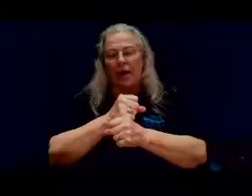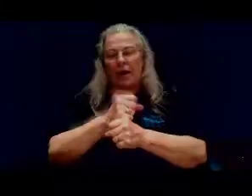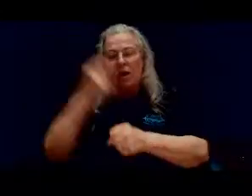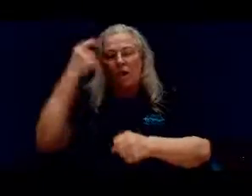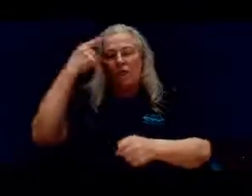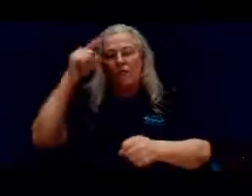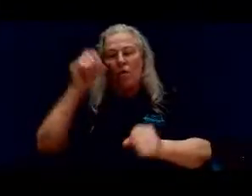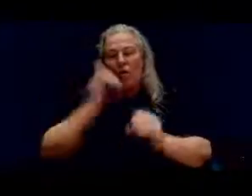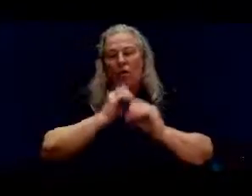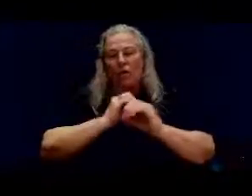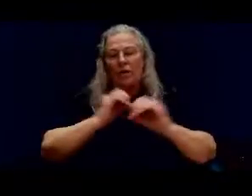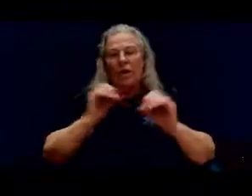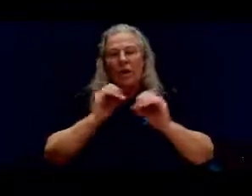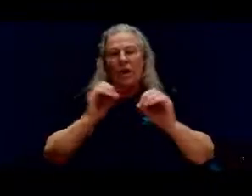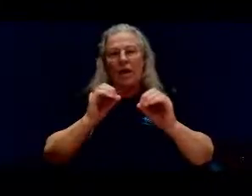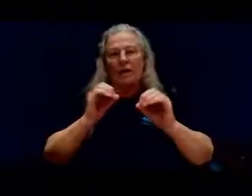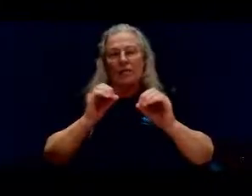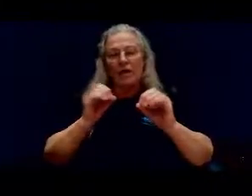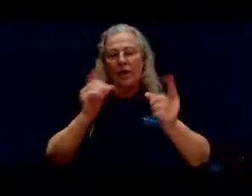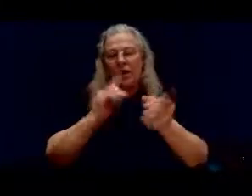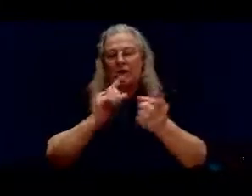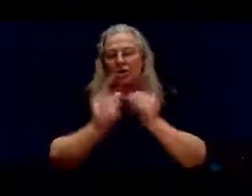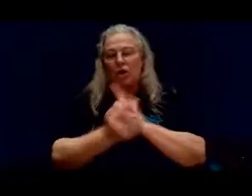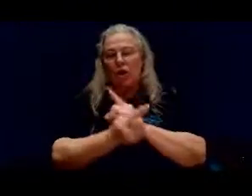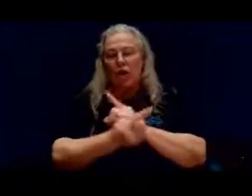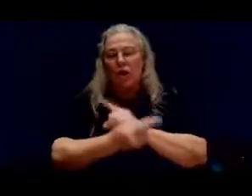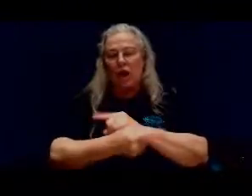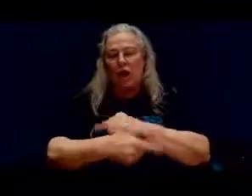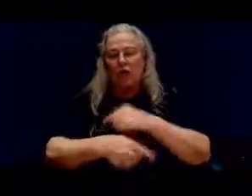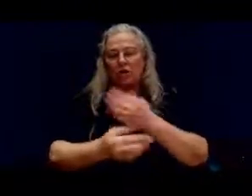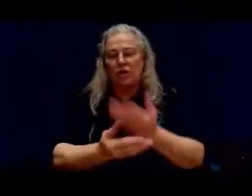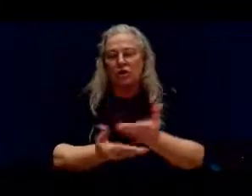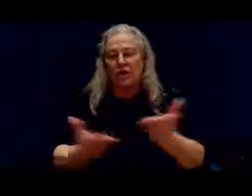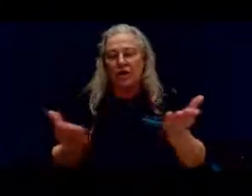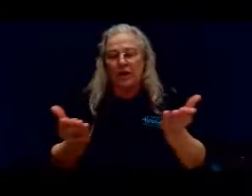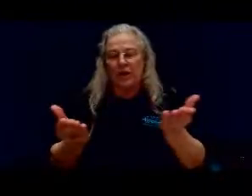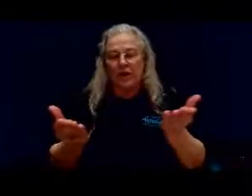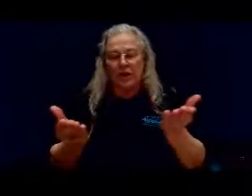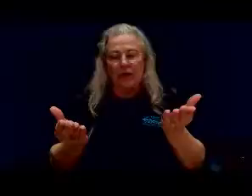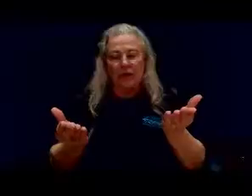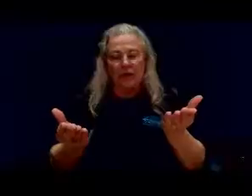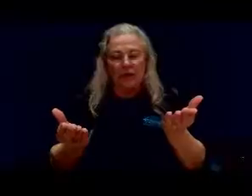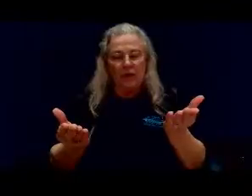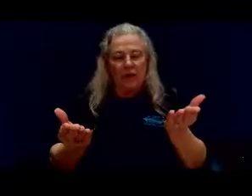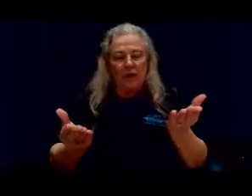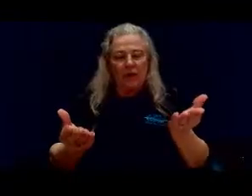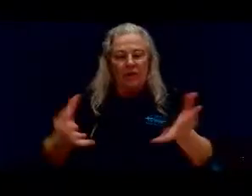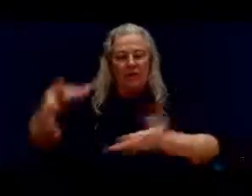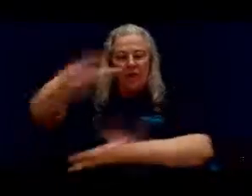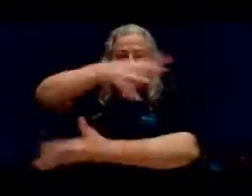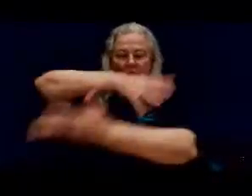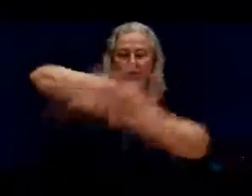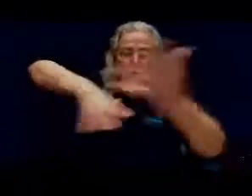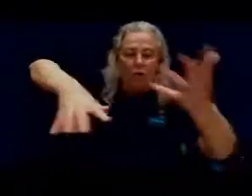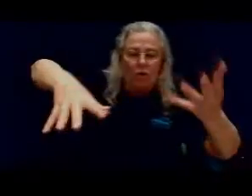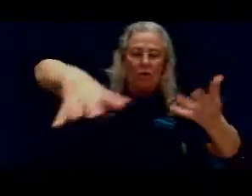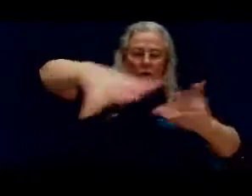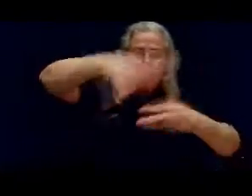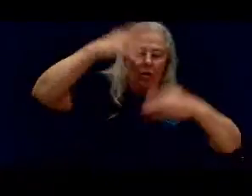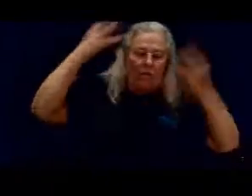confiding, for nothing changes here. The storm